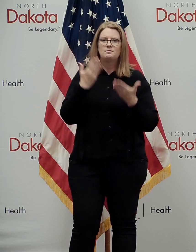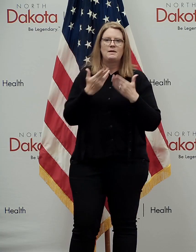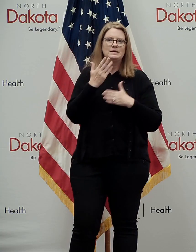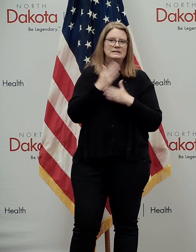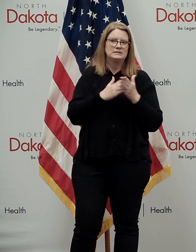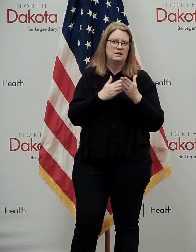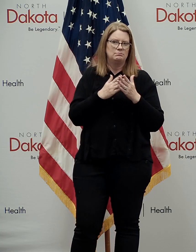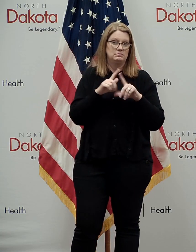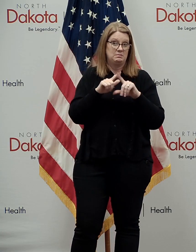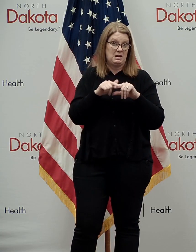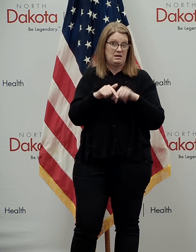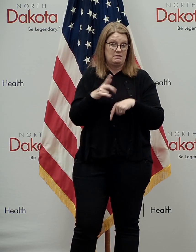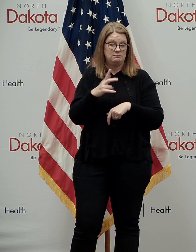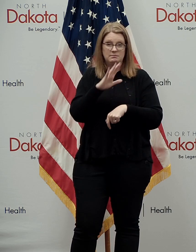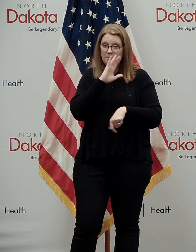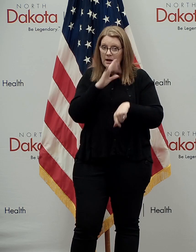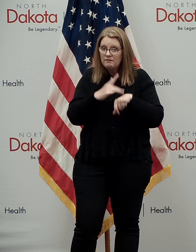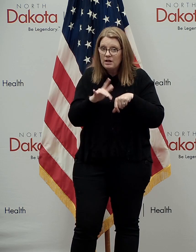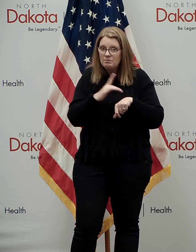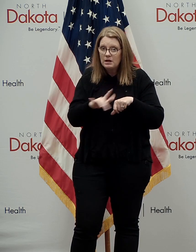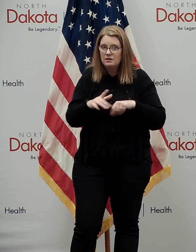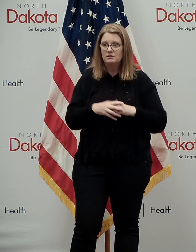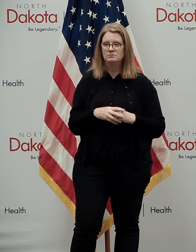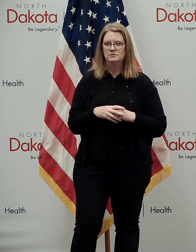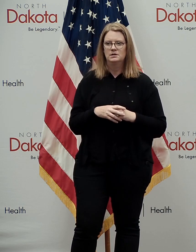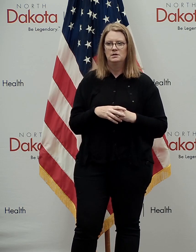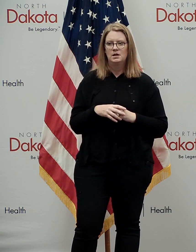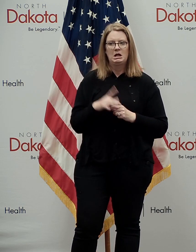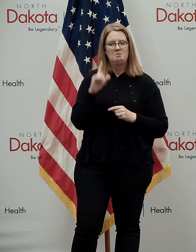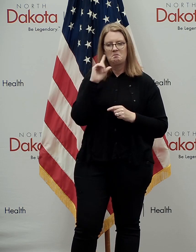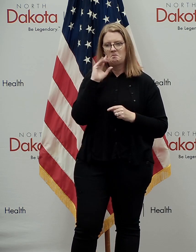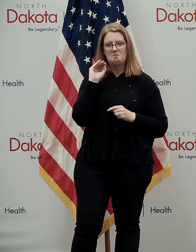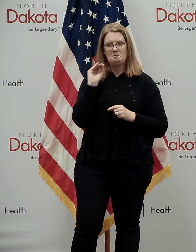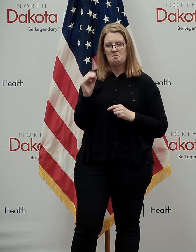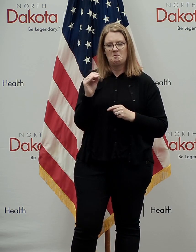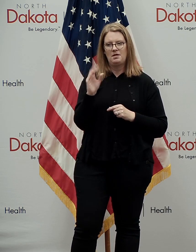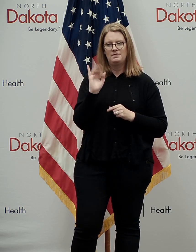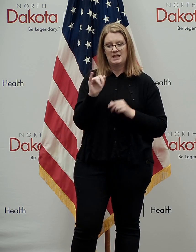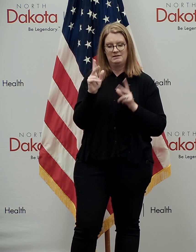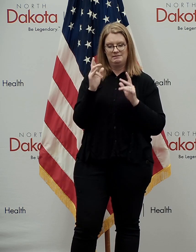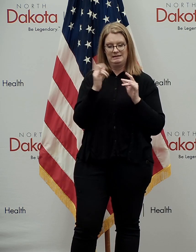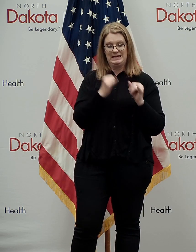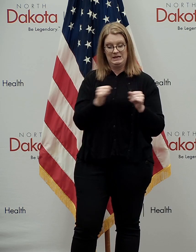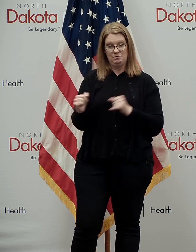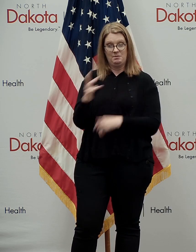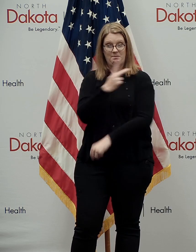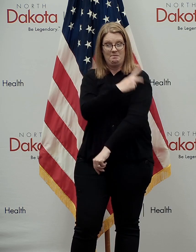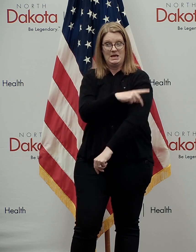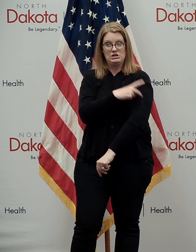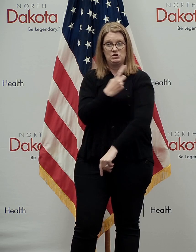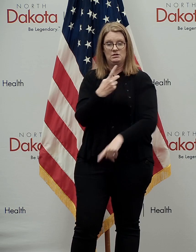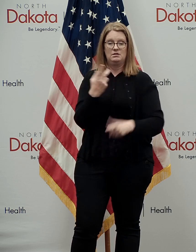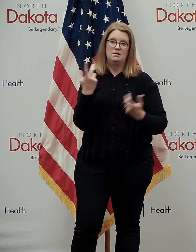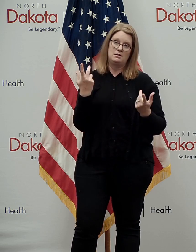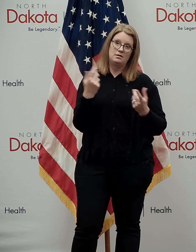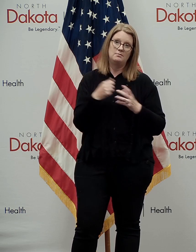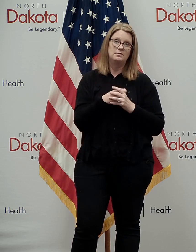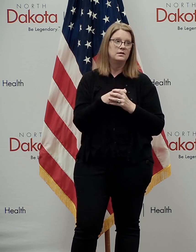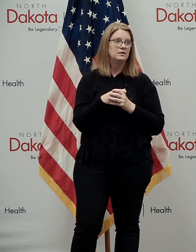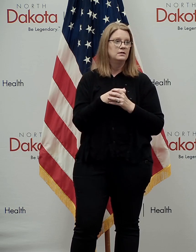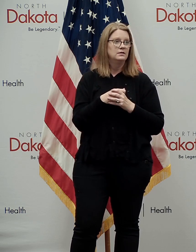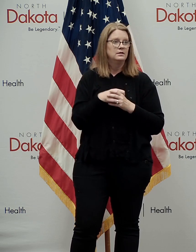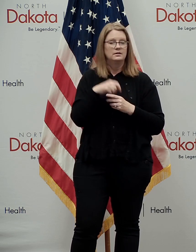to my understanding. I have not heard about that occurring with an individual patient at this point in time. However,